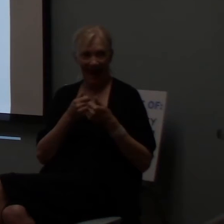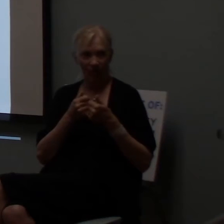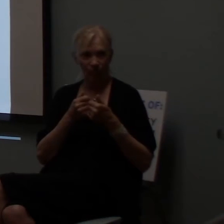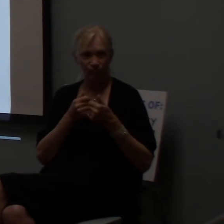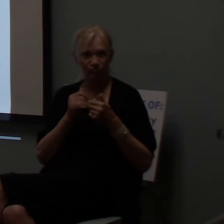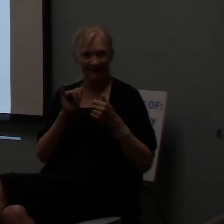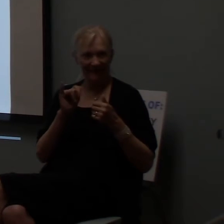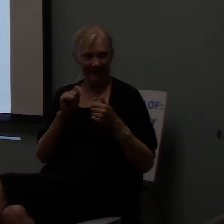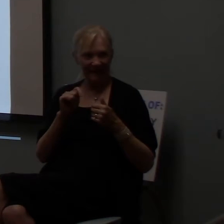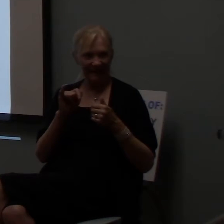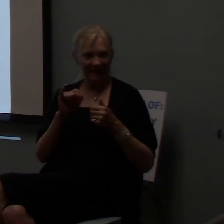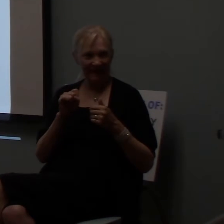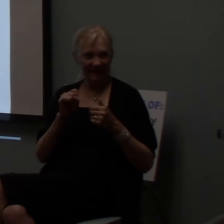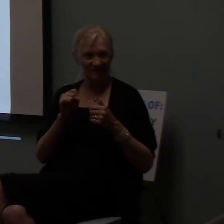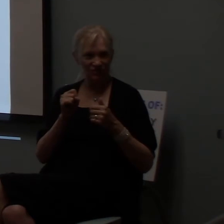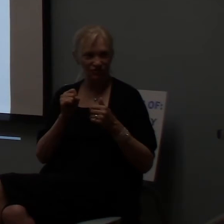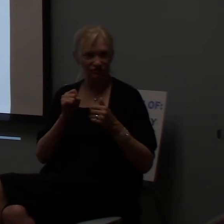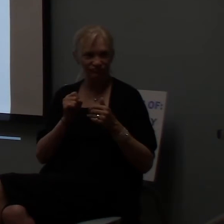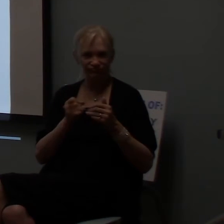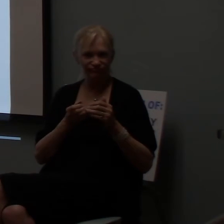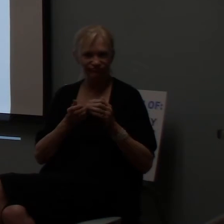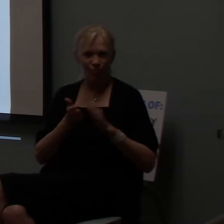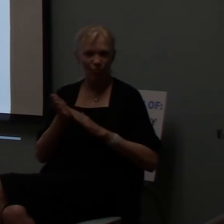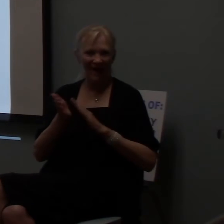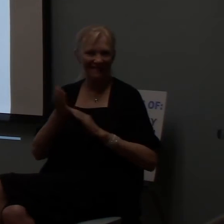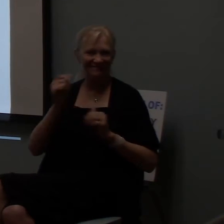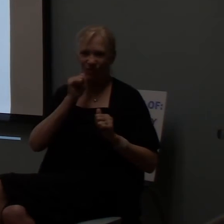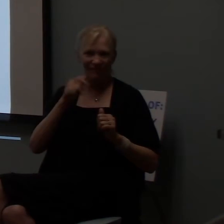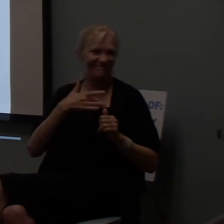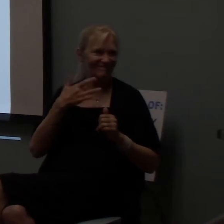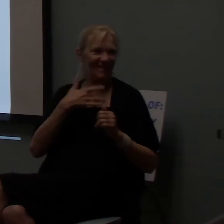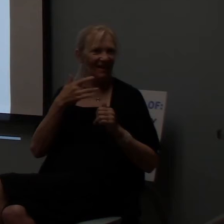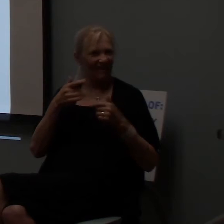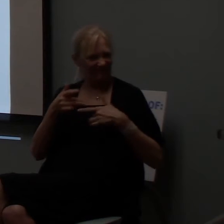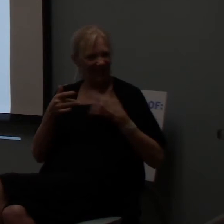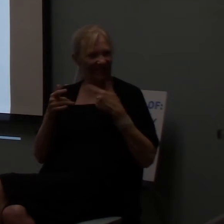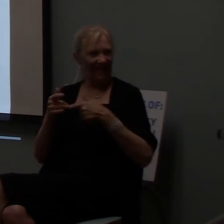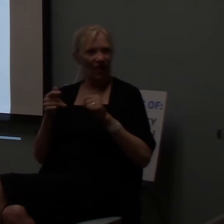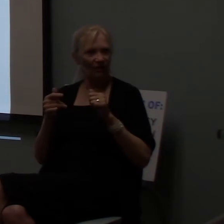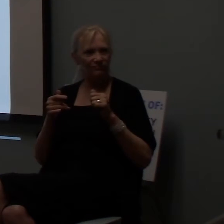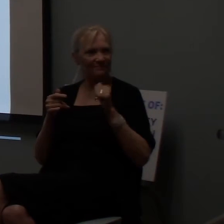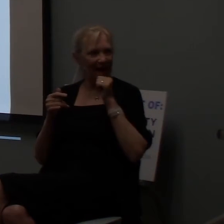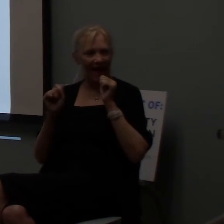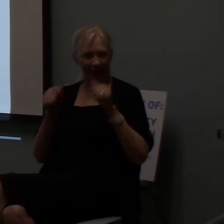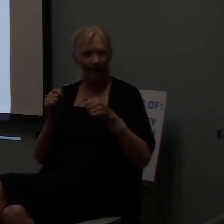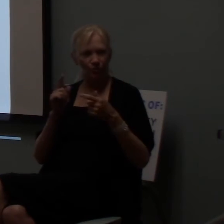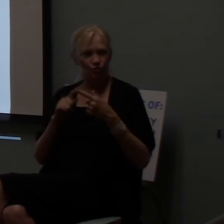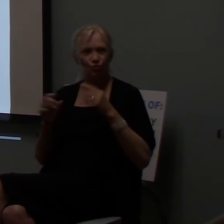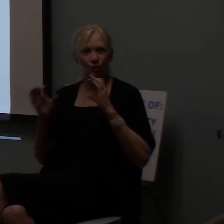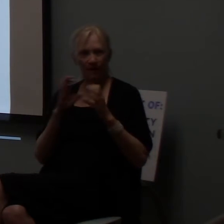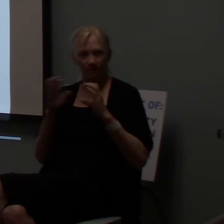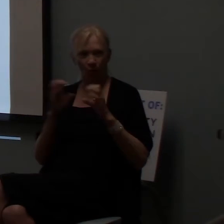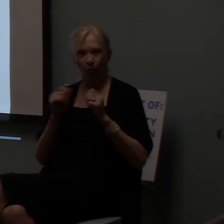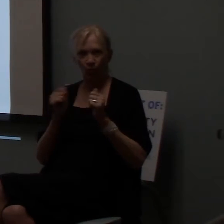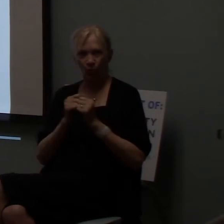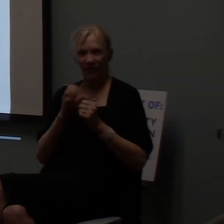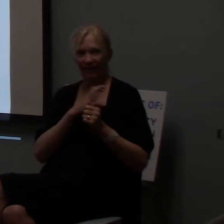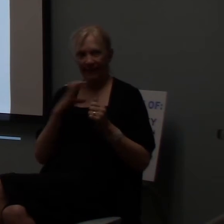They just don't feel that they are heard, have an opportunity to communicate with the commissioners right